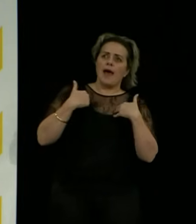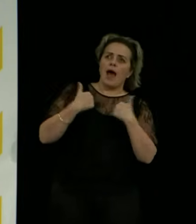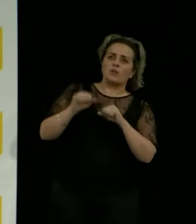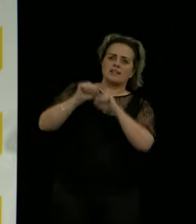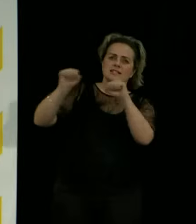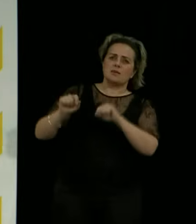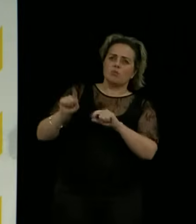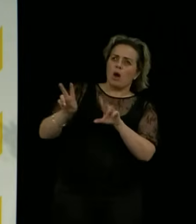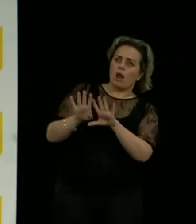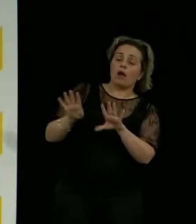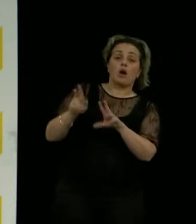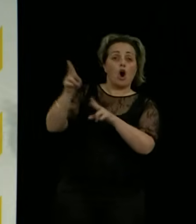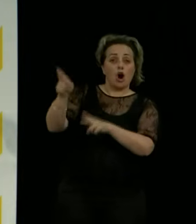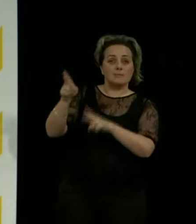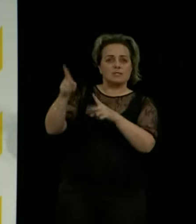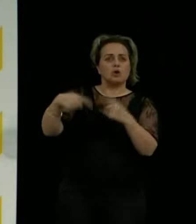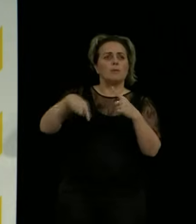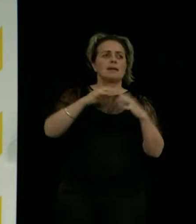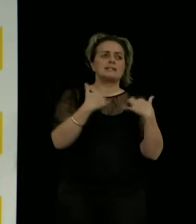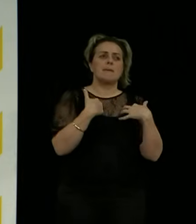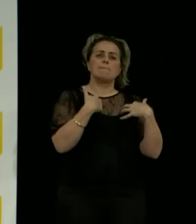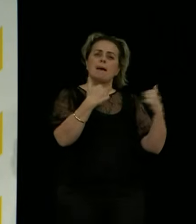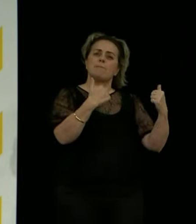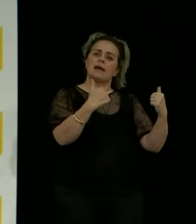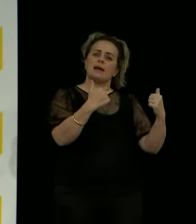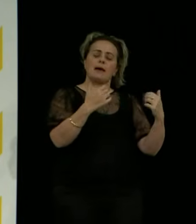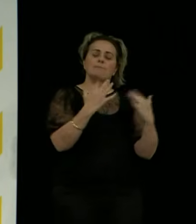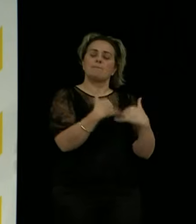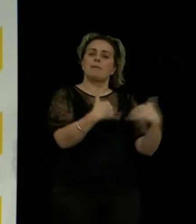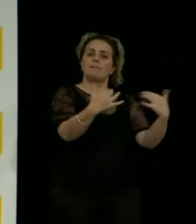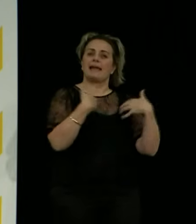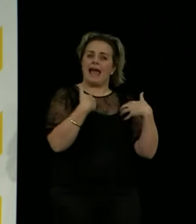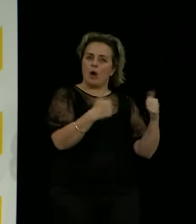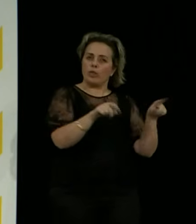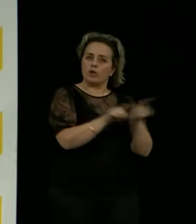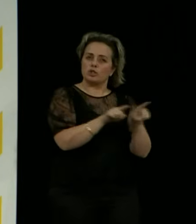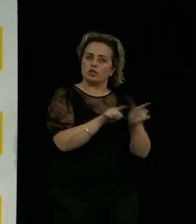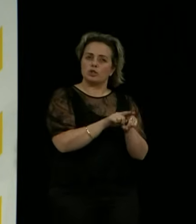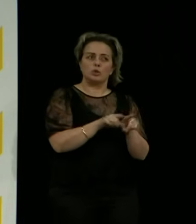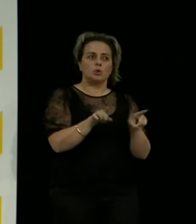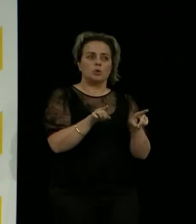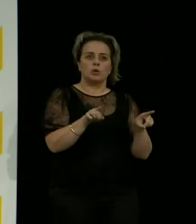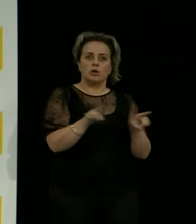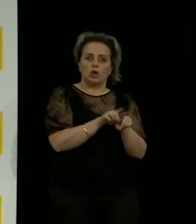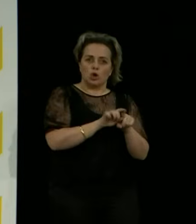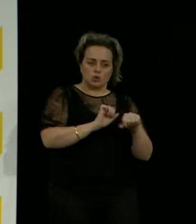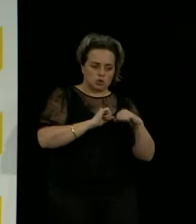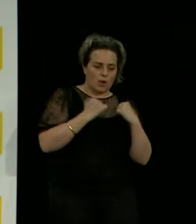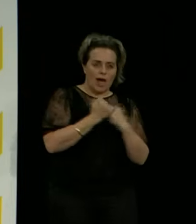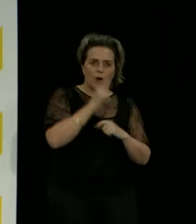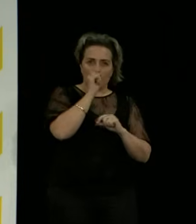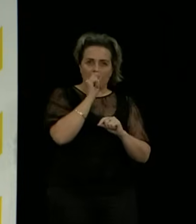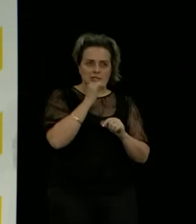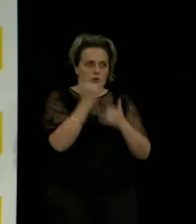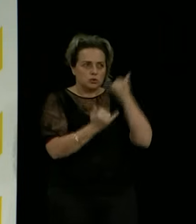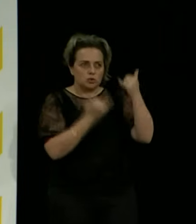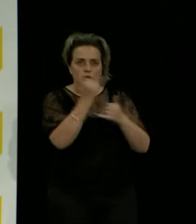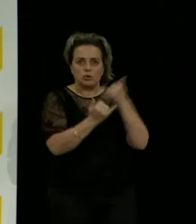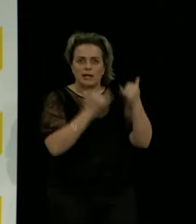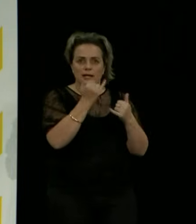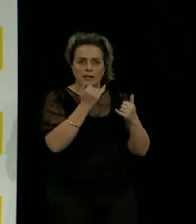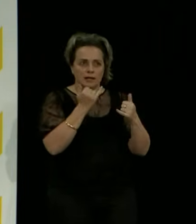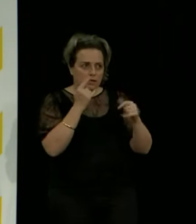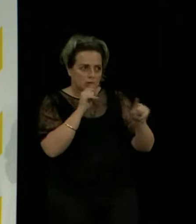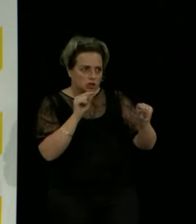the hospital setting, but the public health aspect of it, including our capacity around contact tracing, obviously our testing capacity, which is